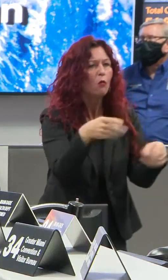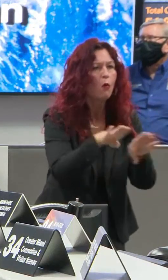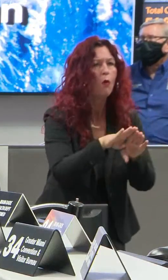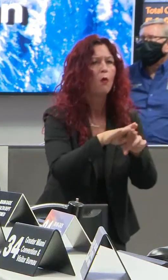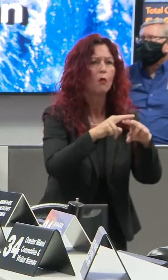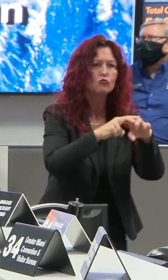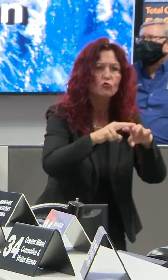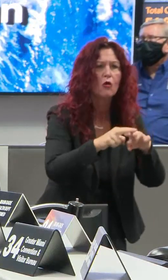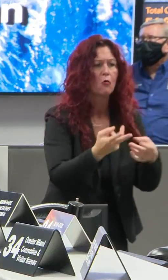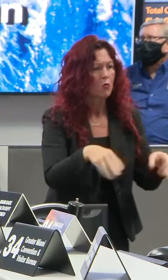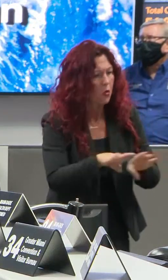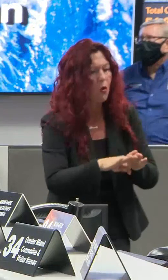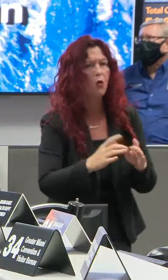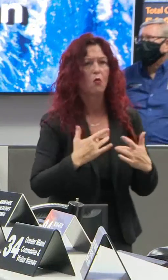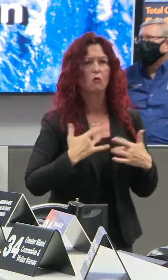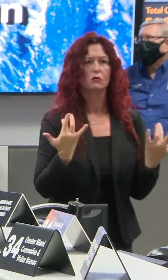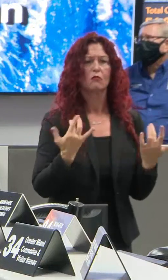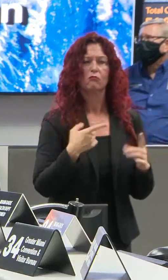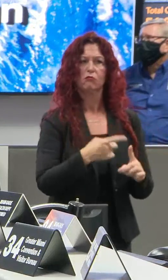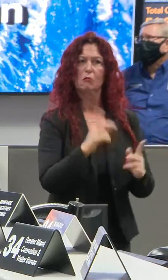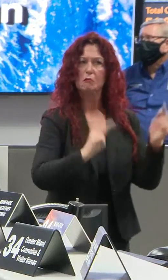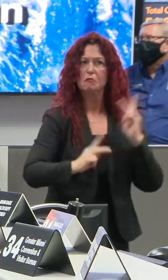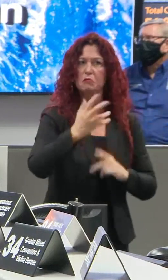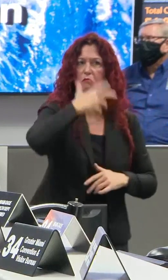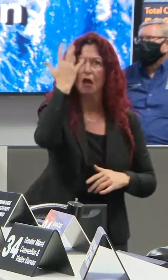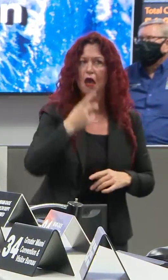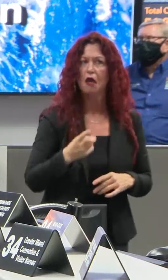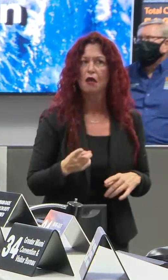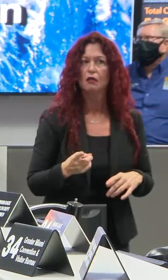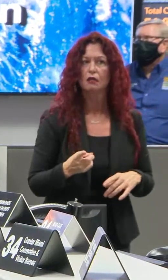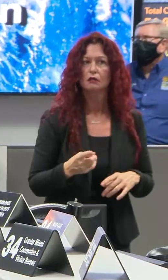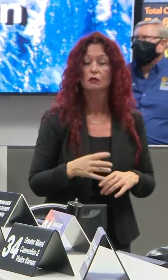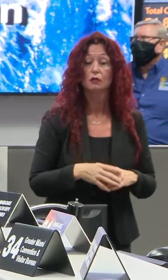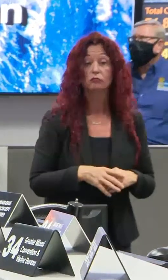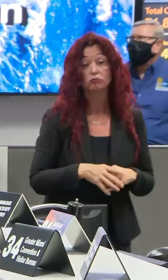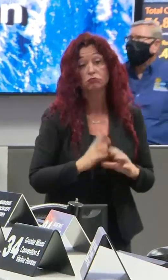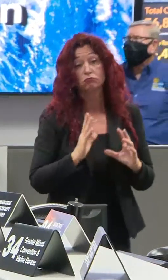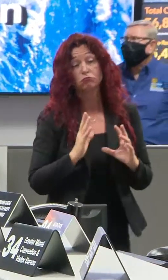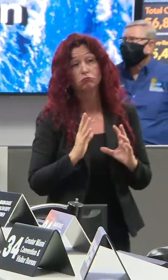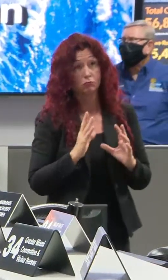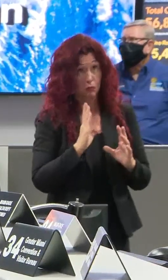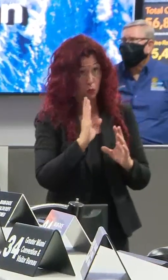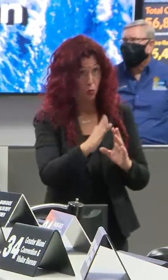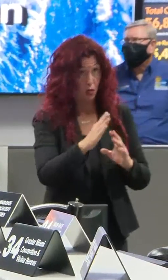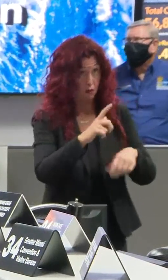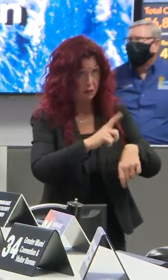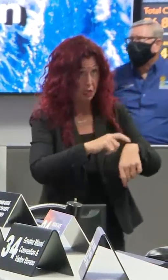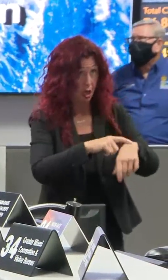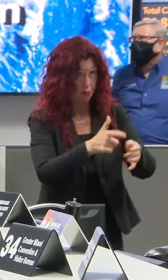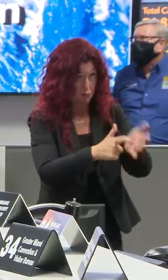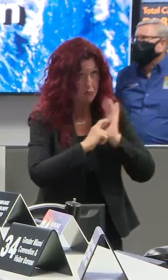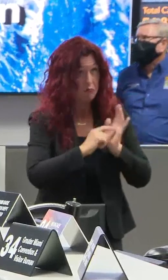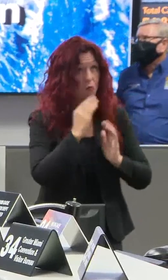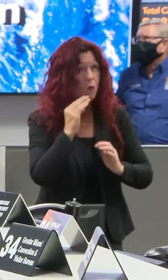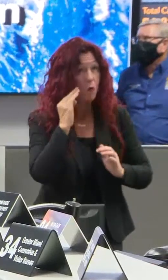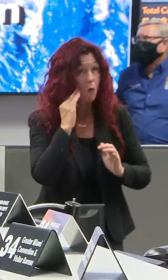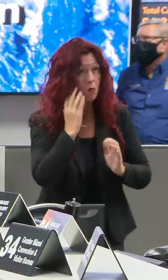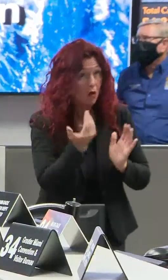the curfew tonight? The curfew will stand for tonight, and transit was